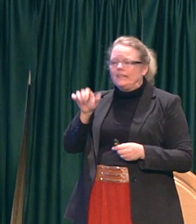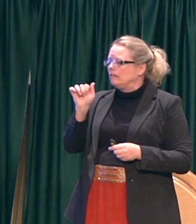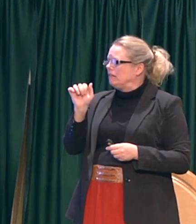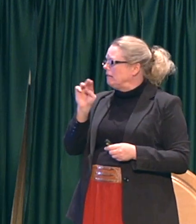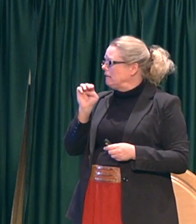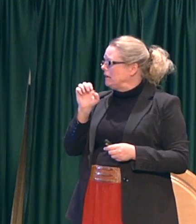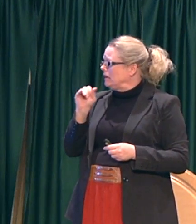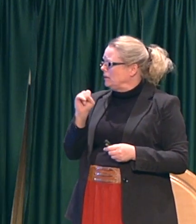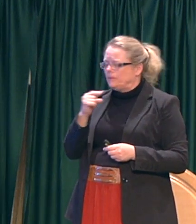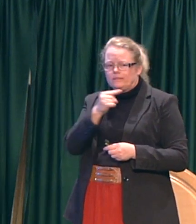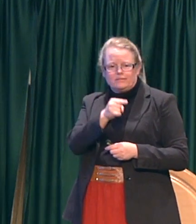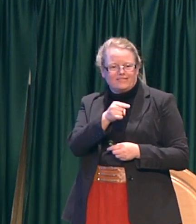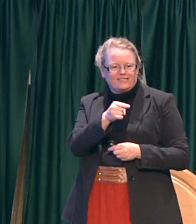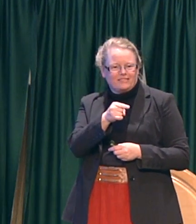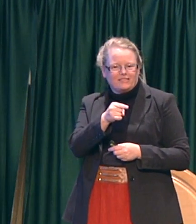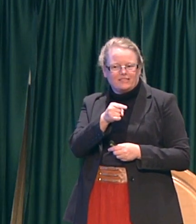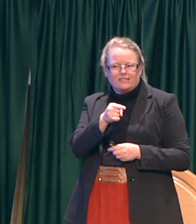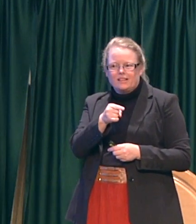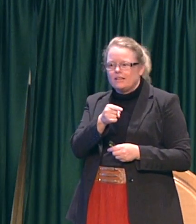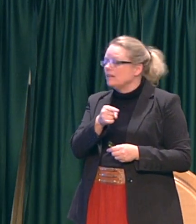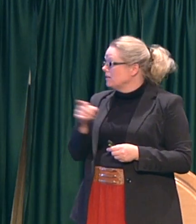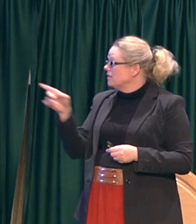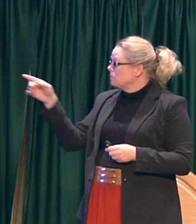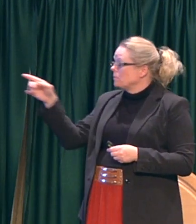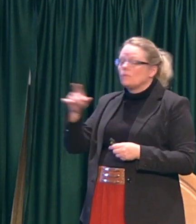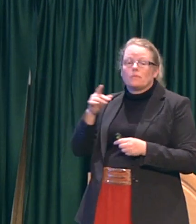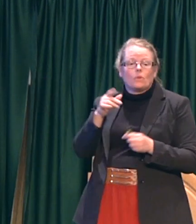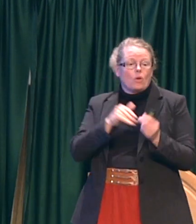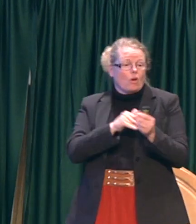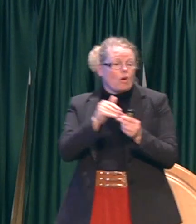And then another interpreter is needed in Ames.